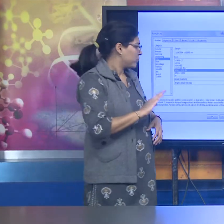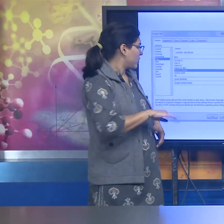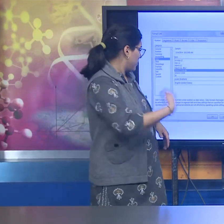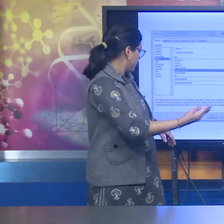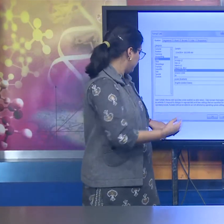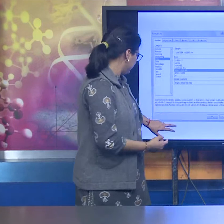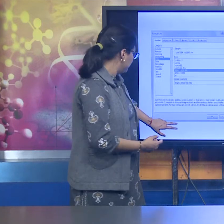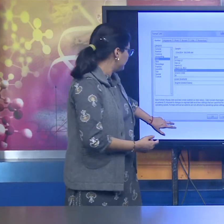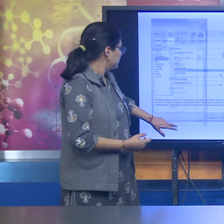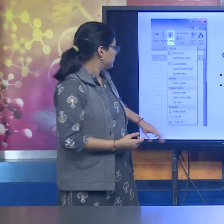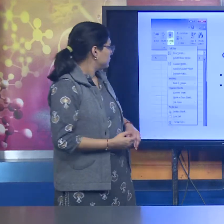hope it is clear.